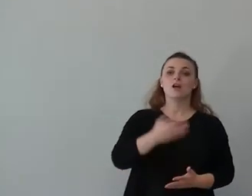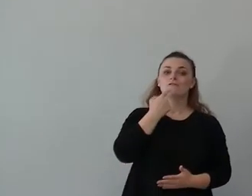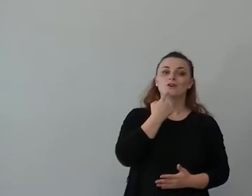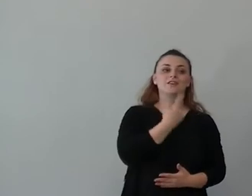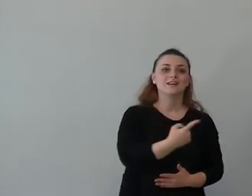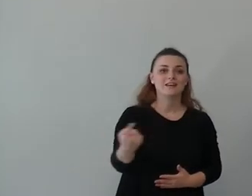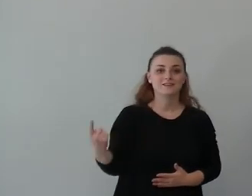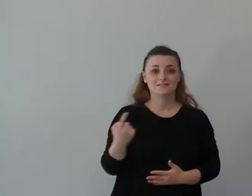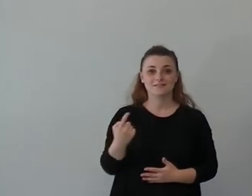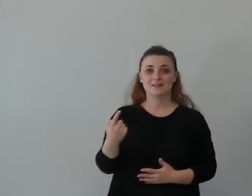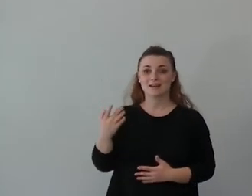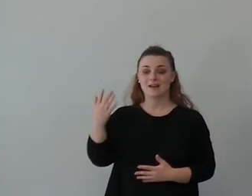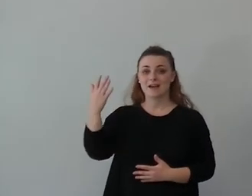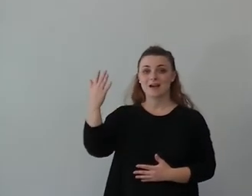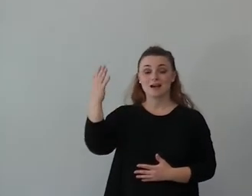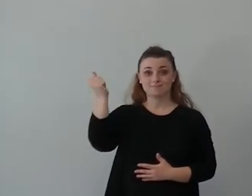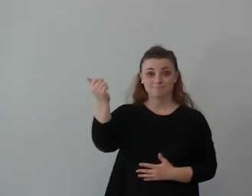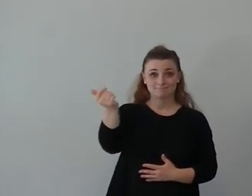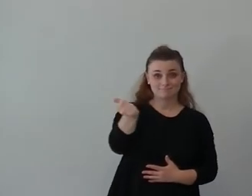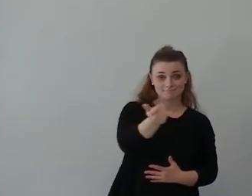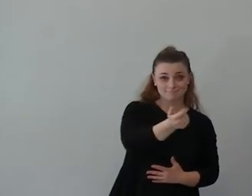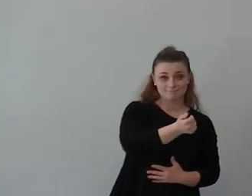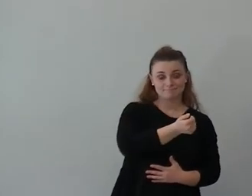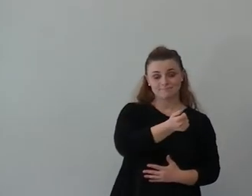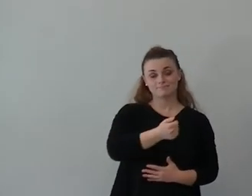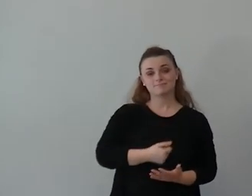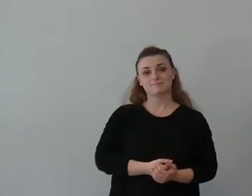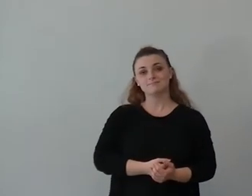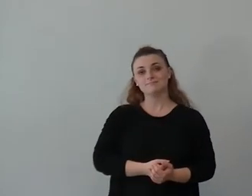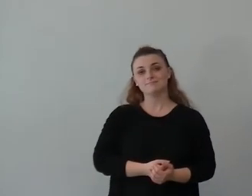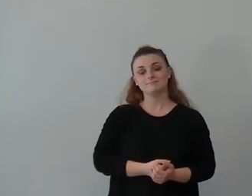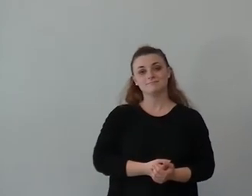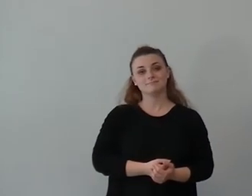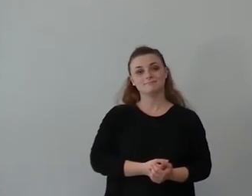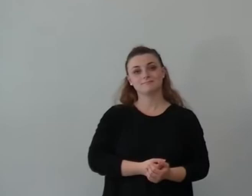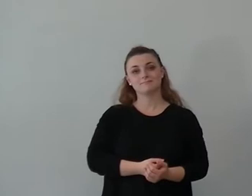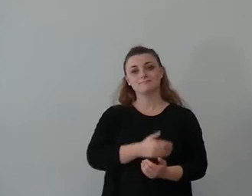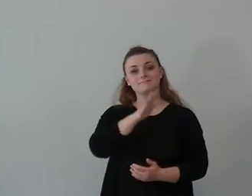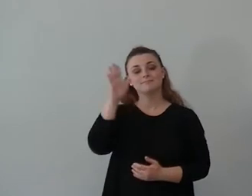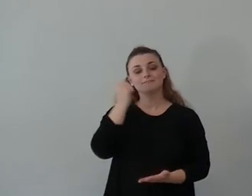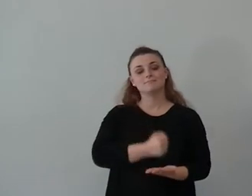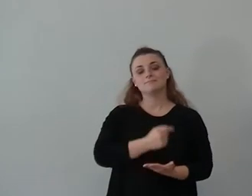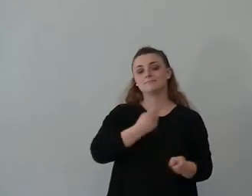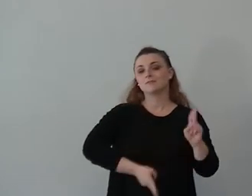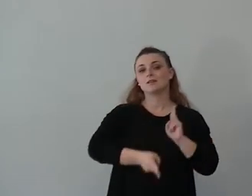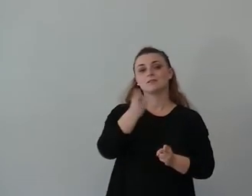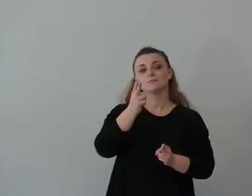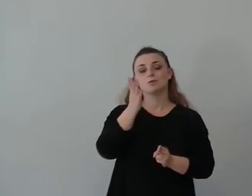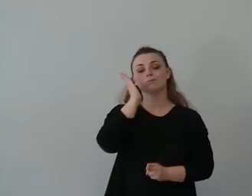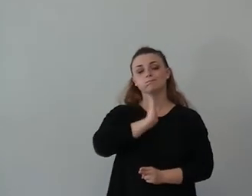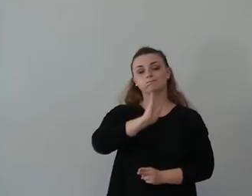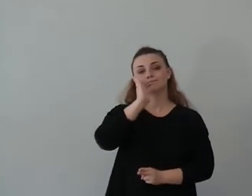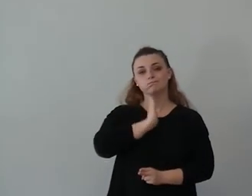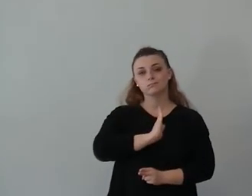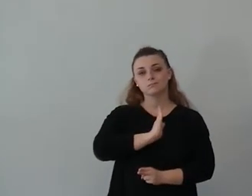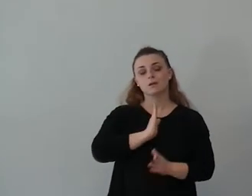asking you to be in prayer with me during this time. Vi sto chiedendo di essere in preghiera insieme a me durante questo periodo.